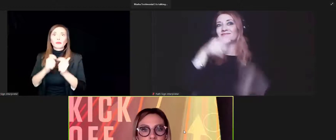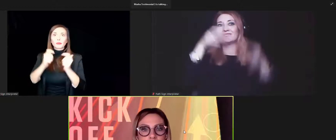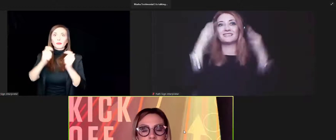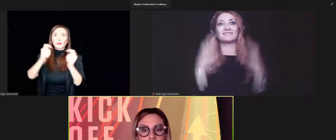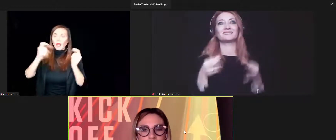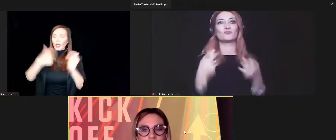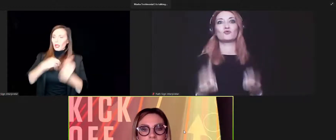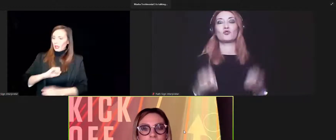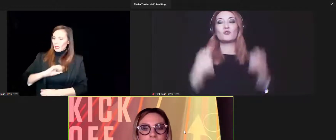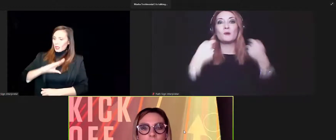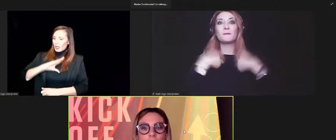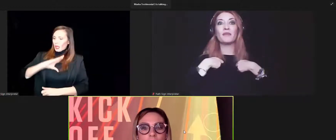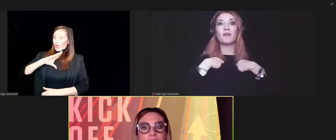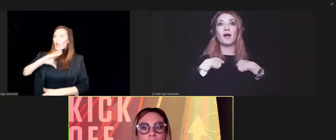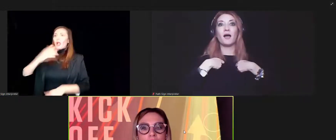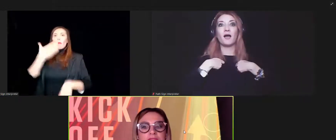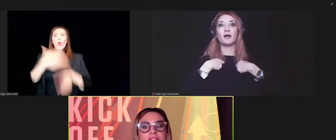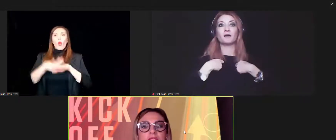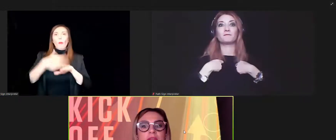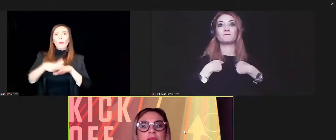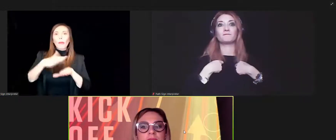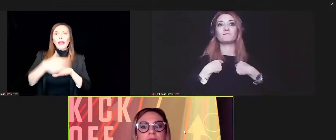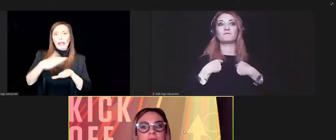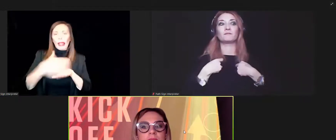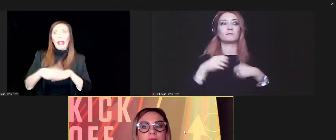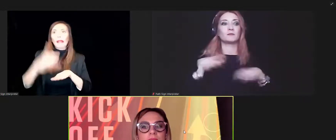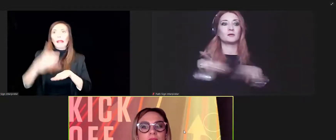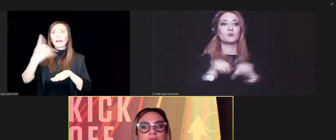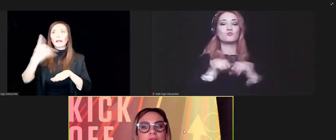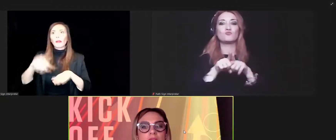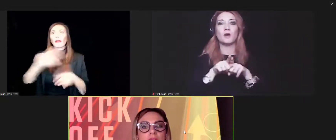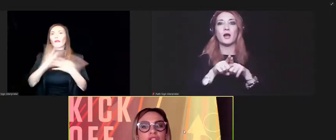And one important thing,